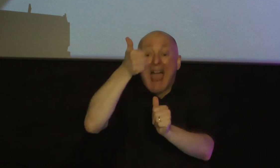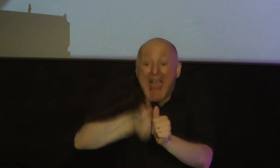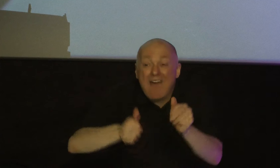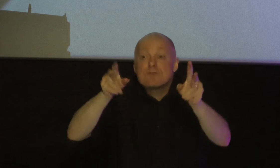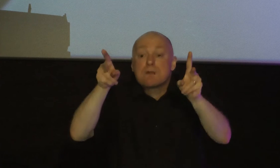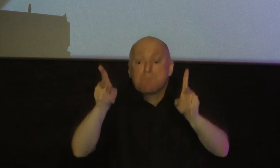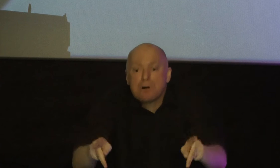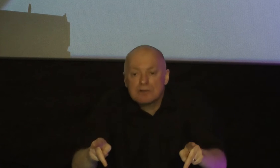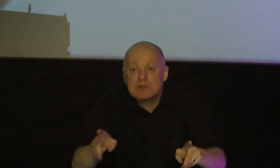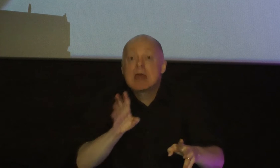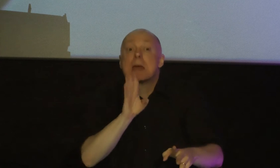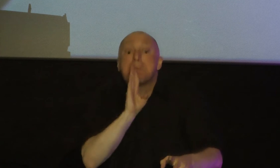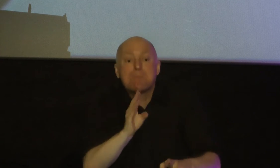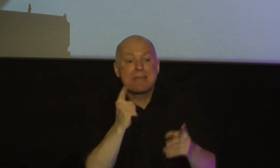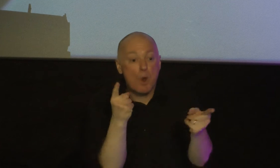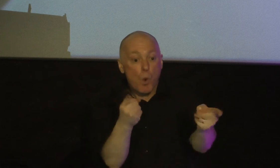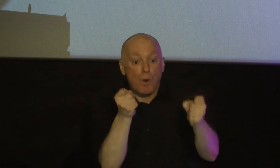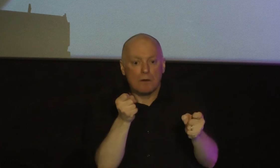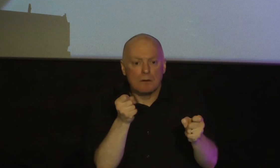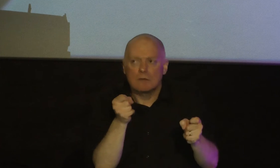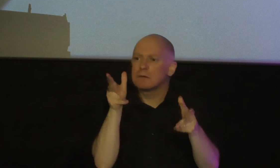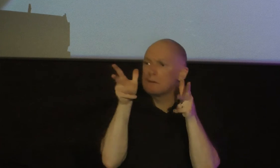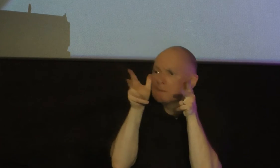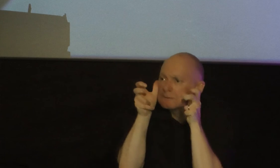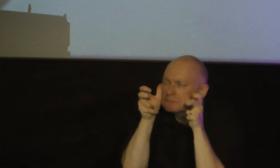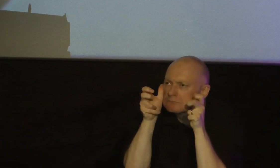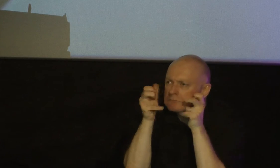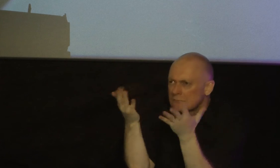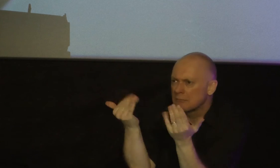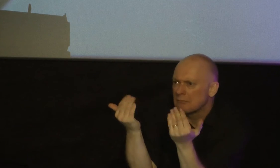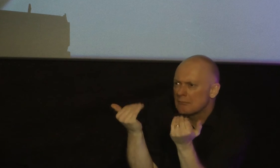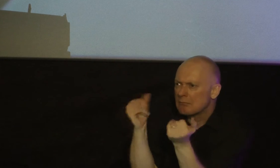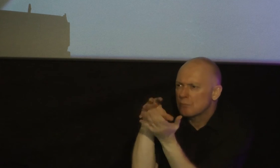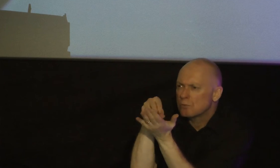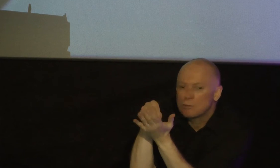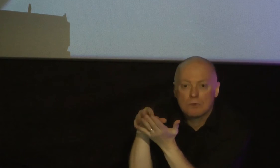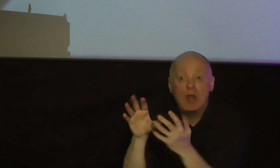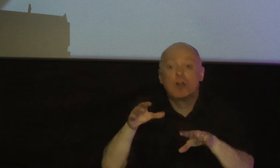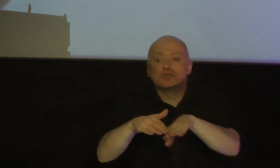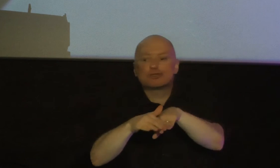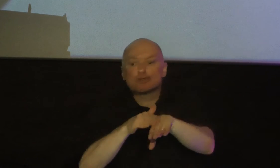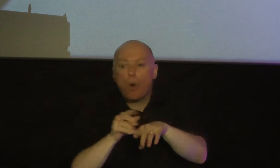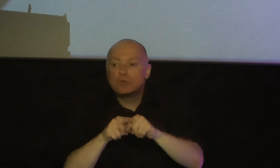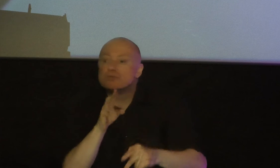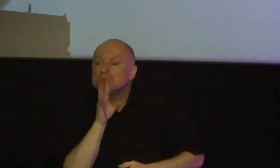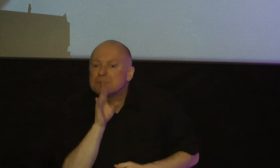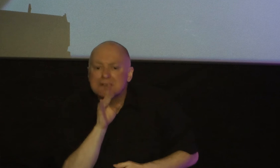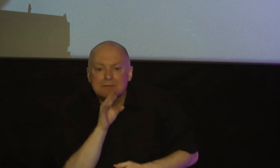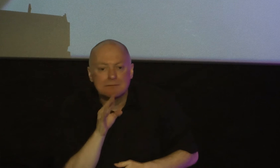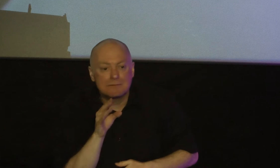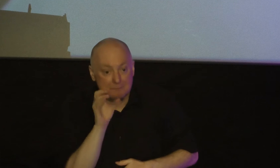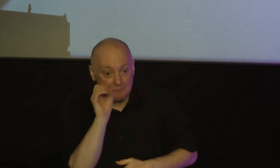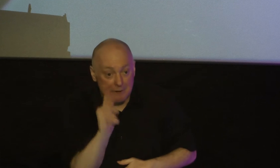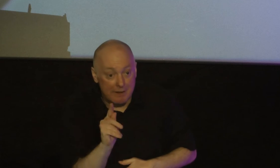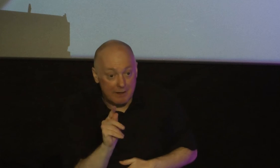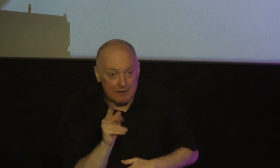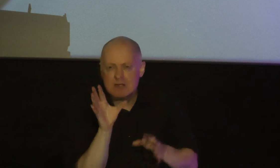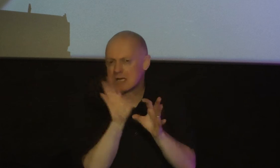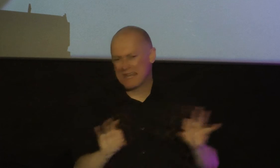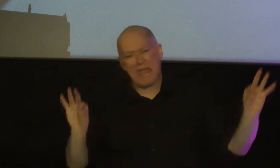be quick to hear and slow to speak this is important for us and